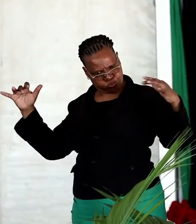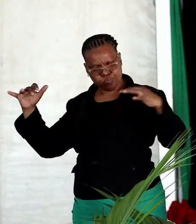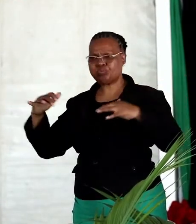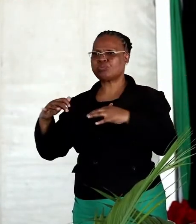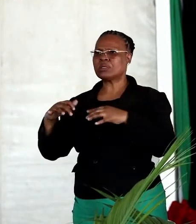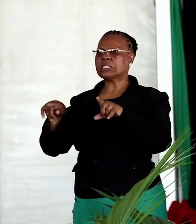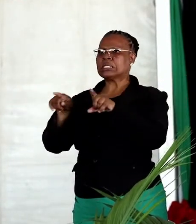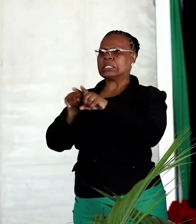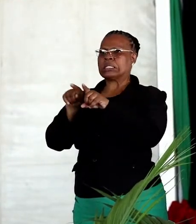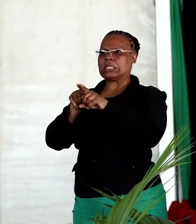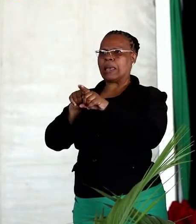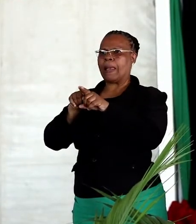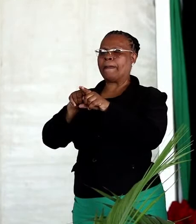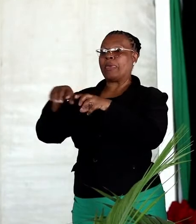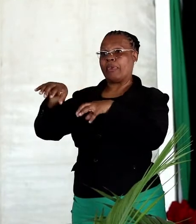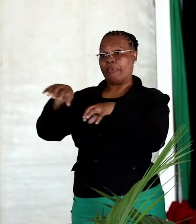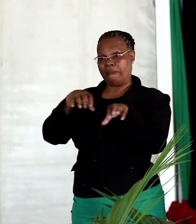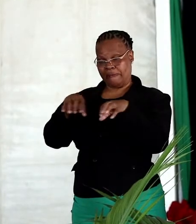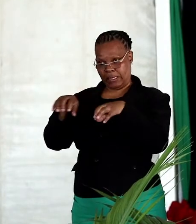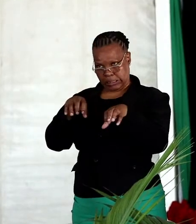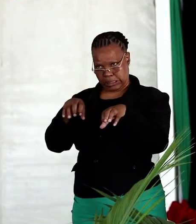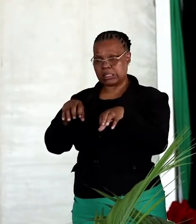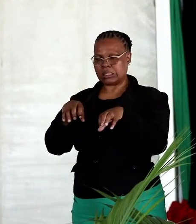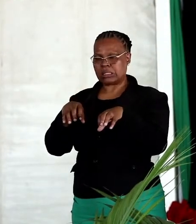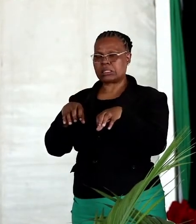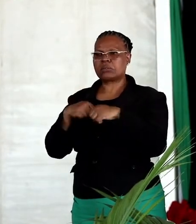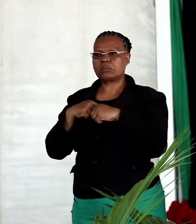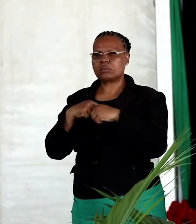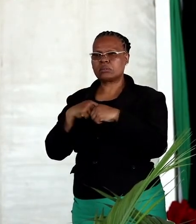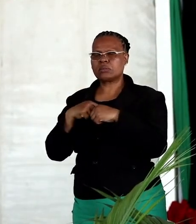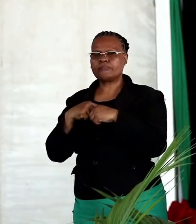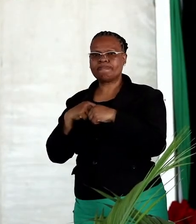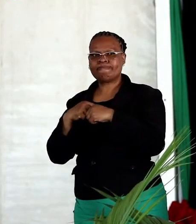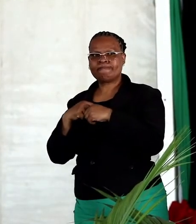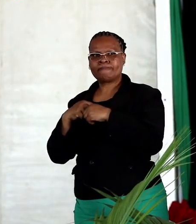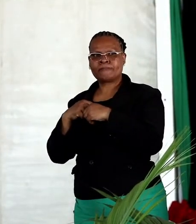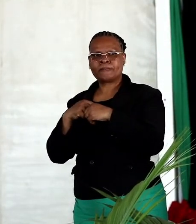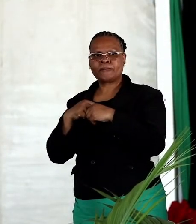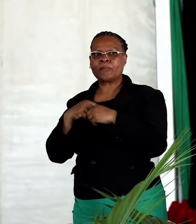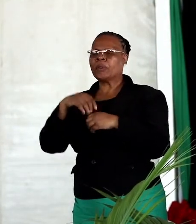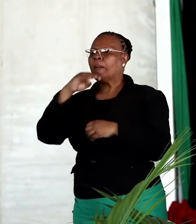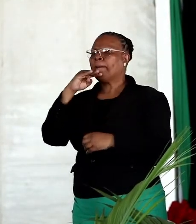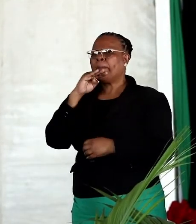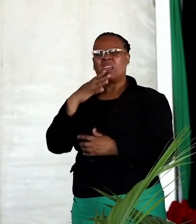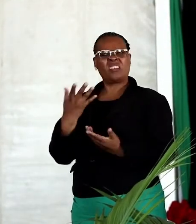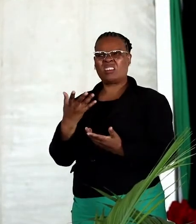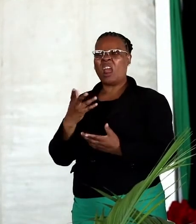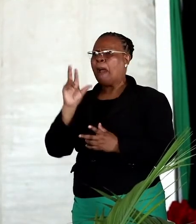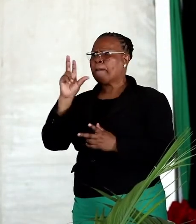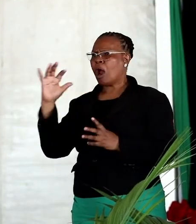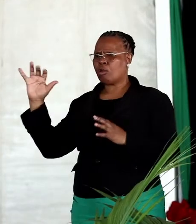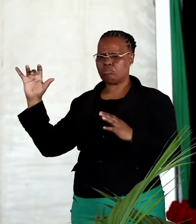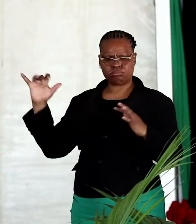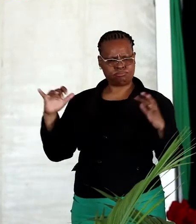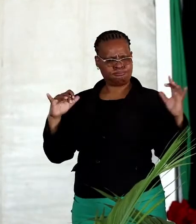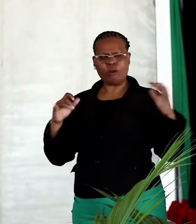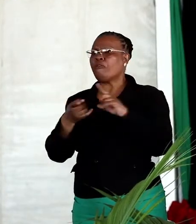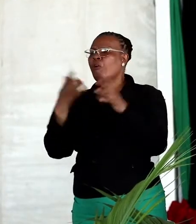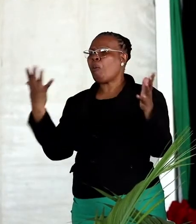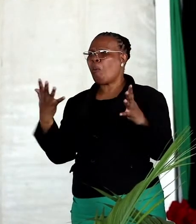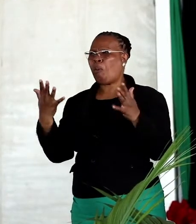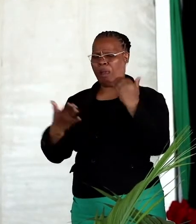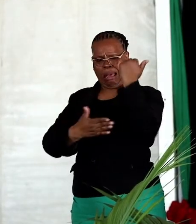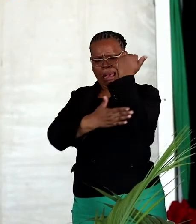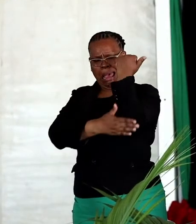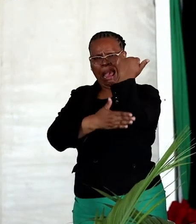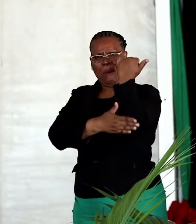which was done by people who were from all over South Africa. Those